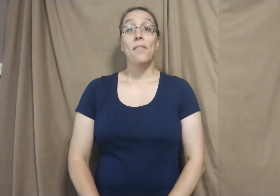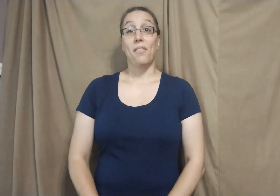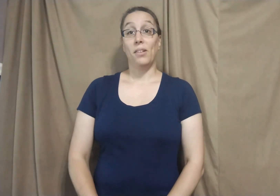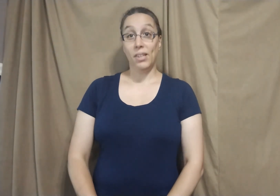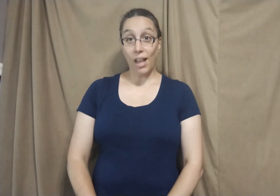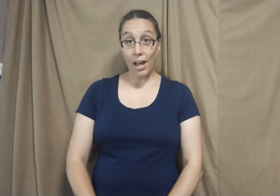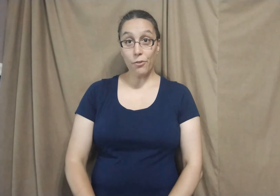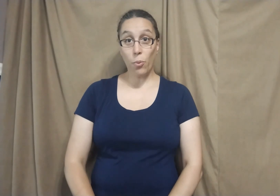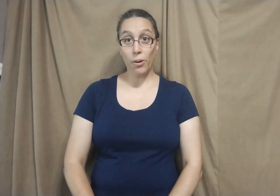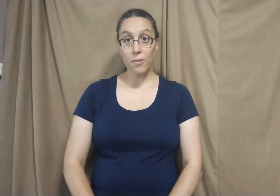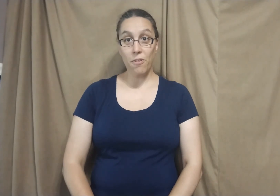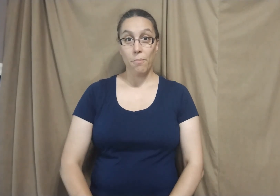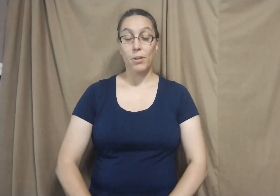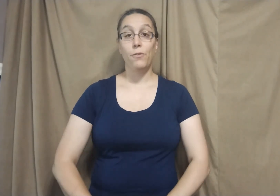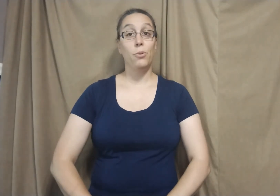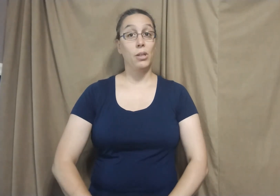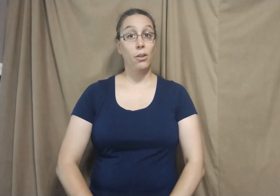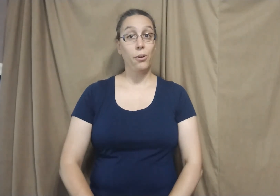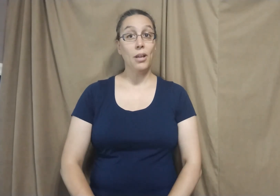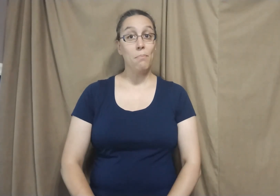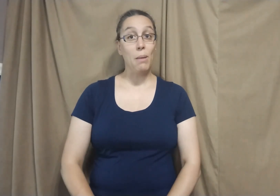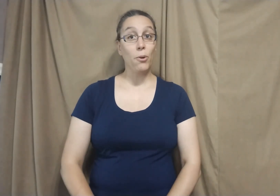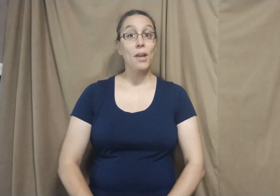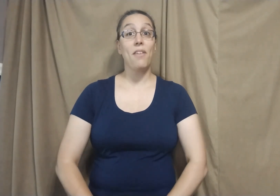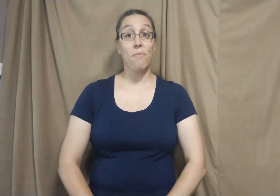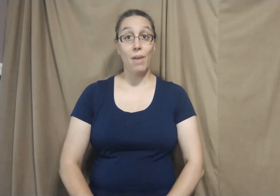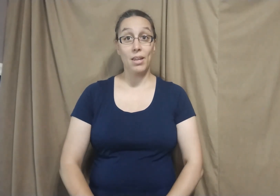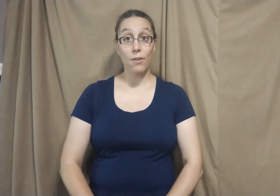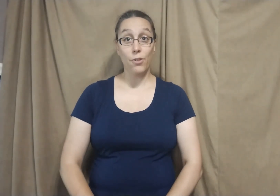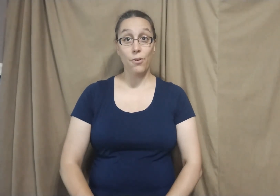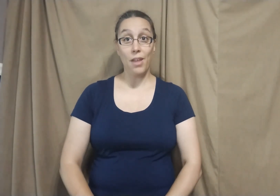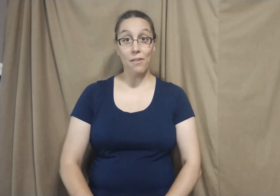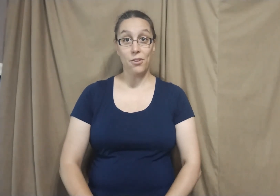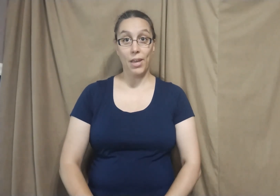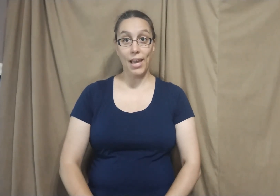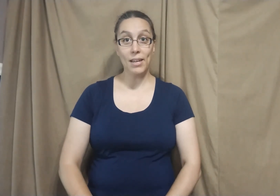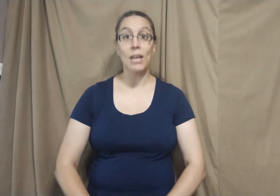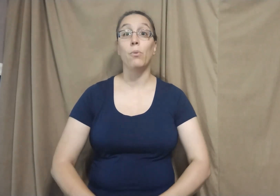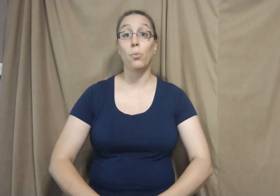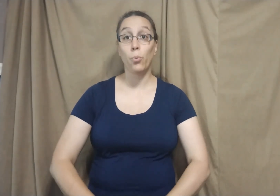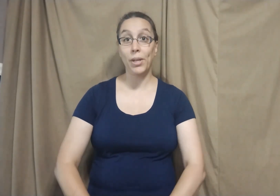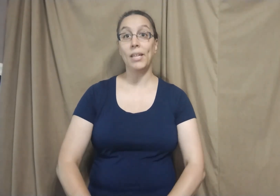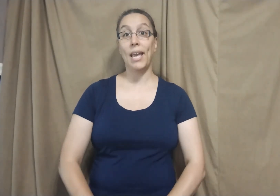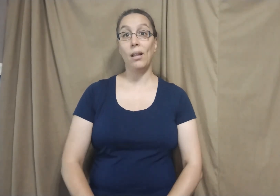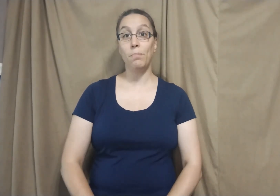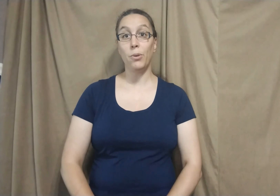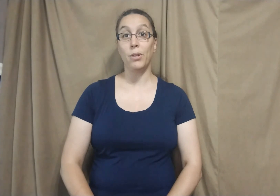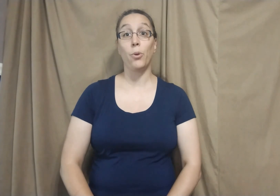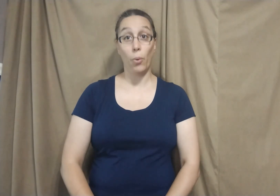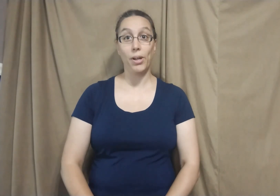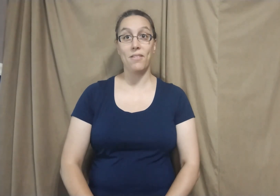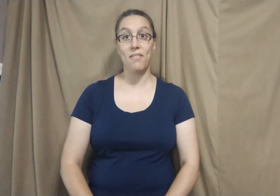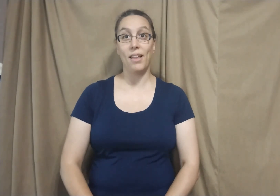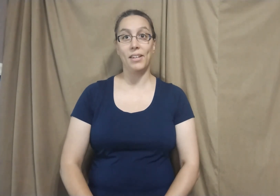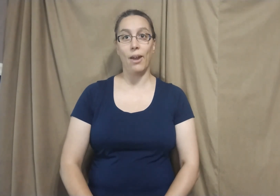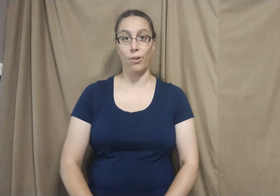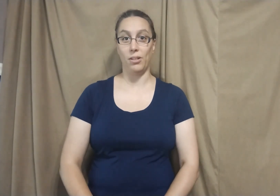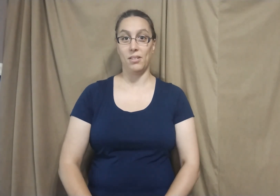That's a lot of words, but if you can learn and memorize as many of those as you can, it will really help you in your work as a silent herald.